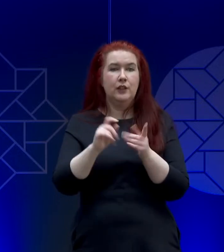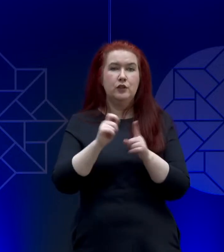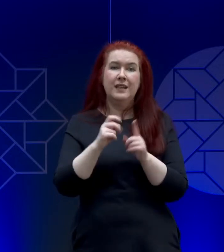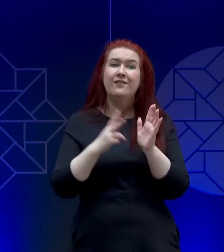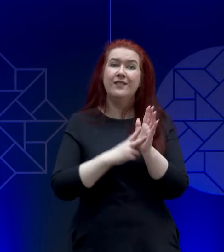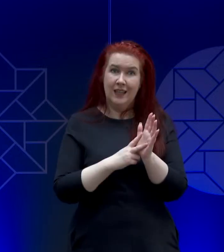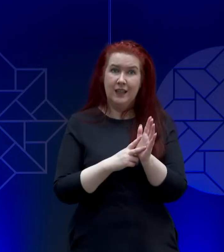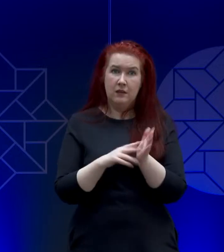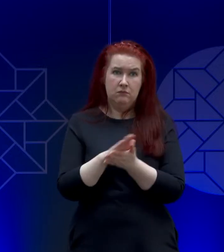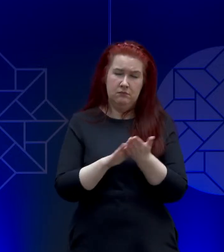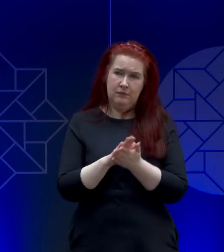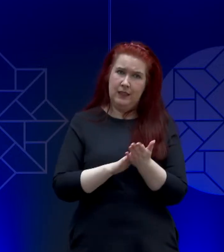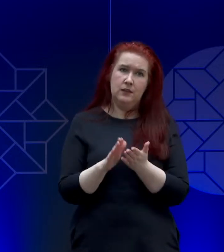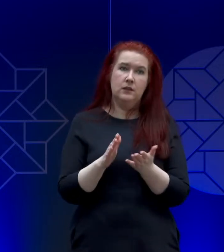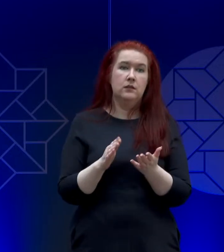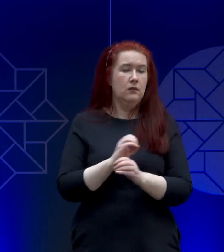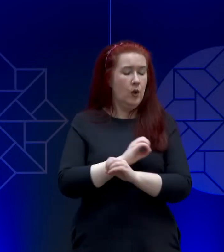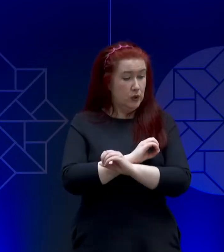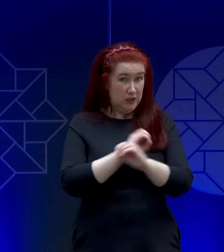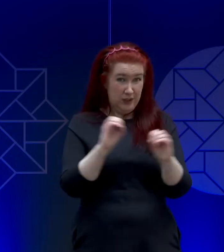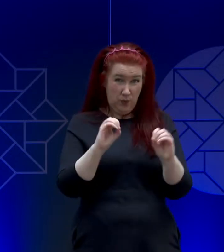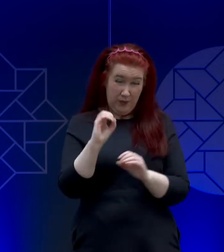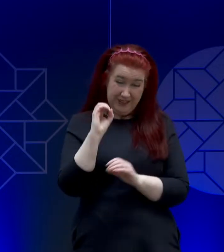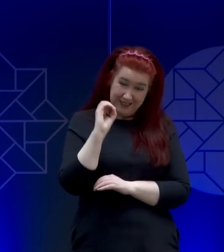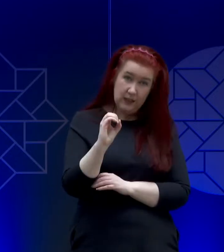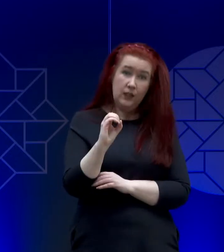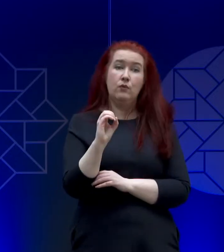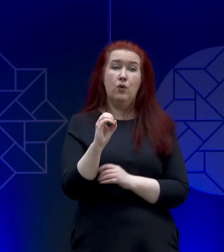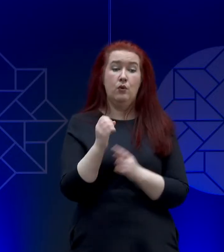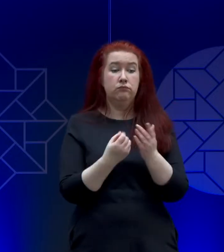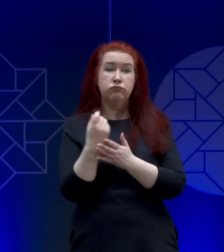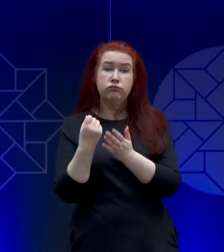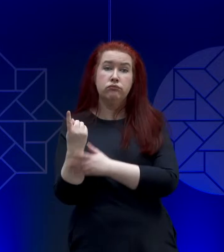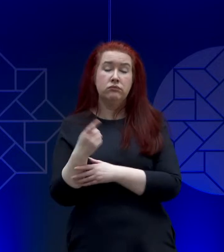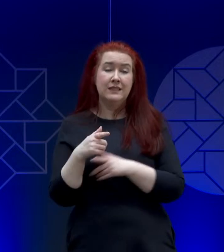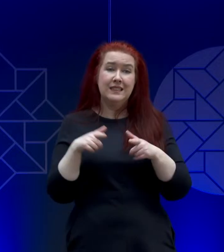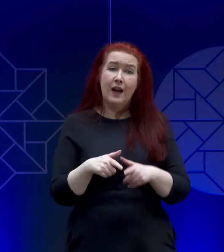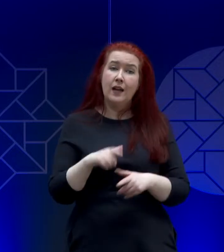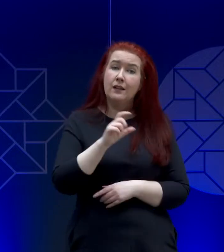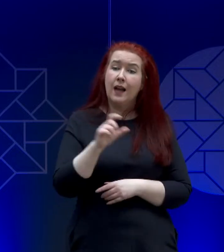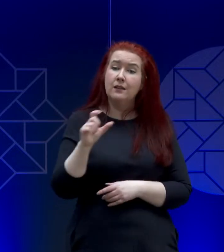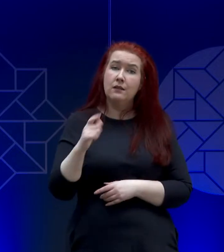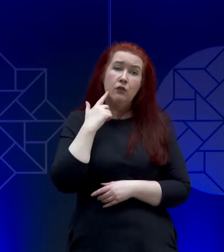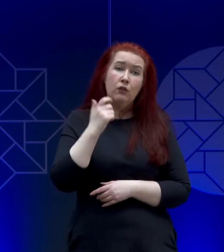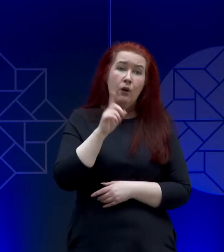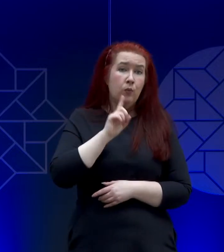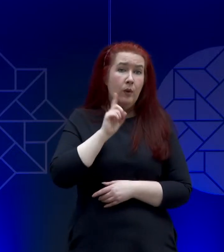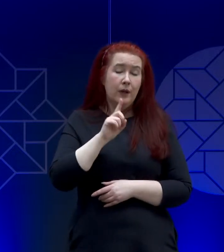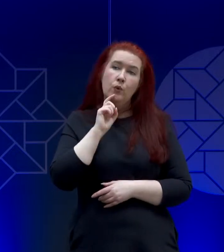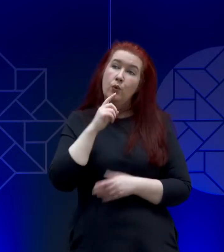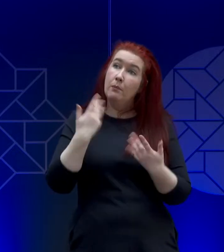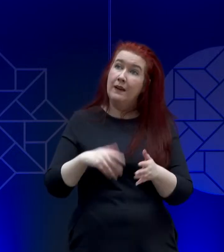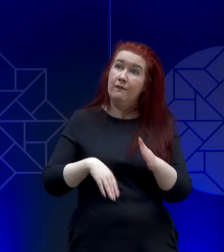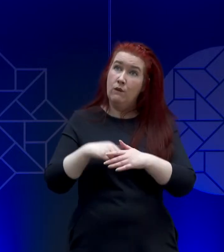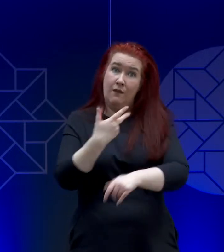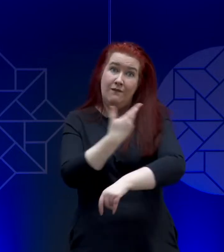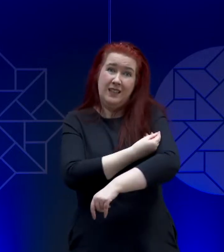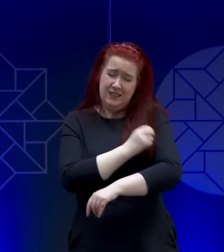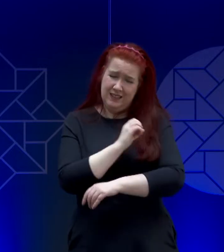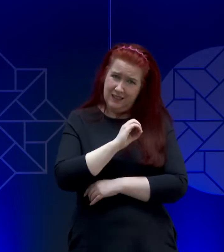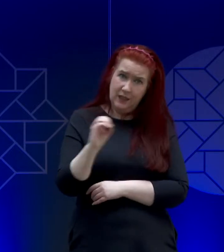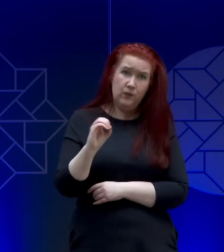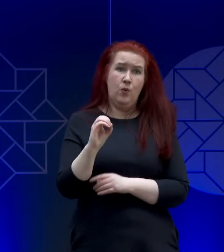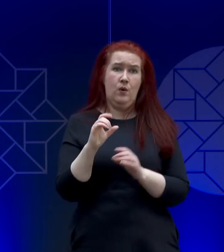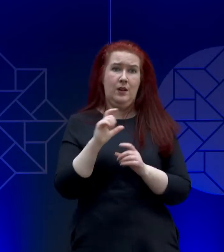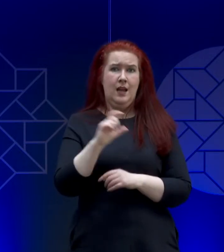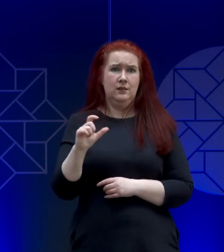has resulted in no cases of cervical cancer in young women who have been fully vaccinated, a